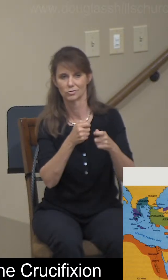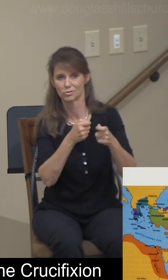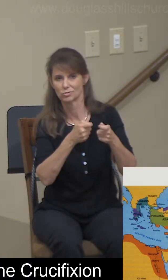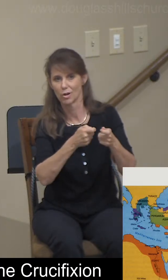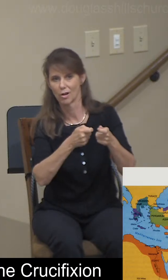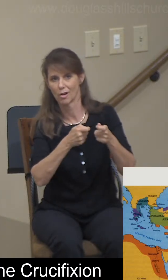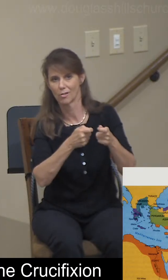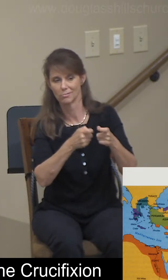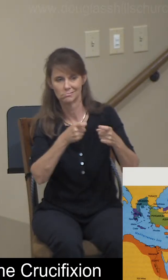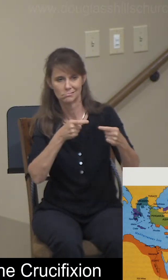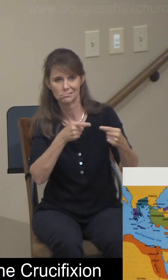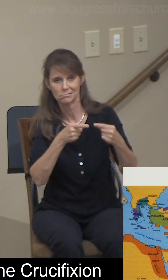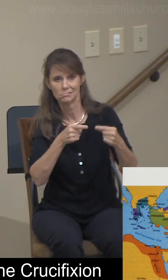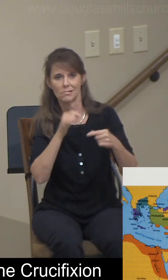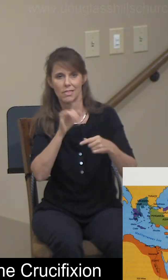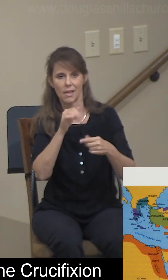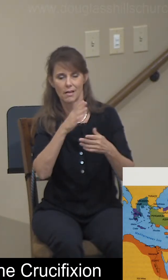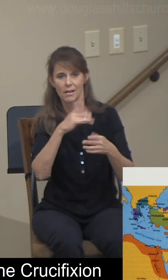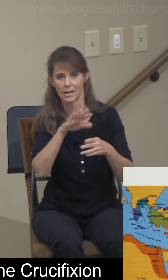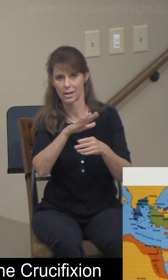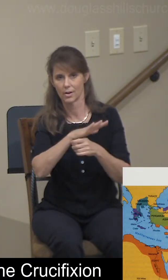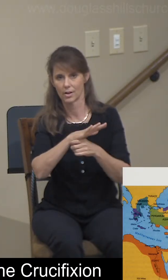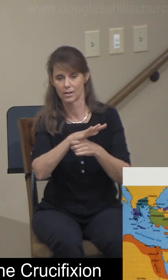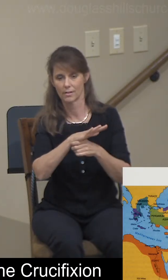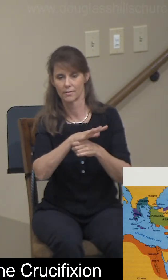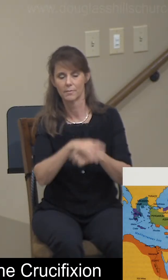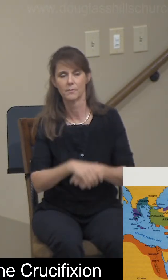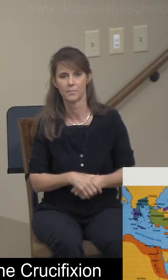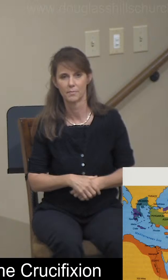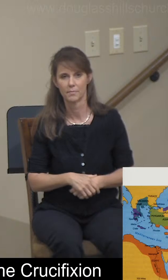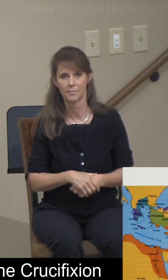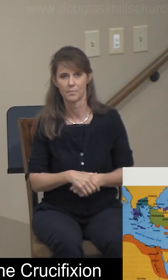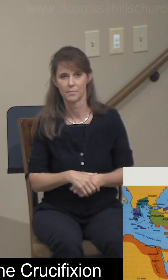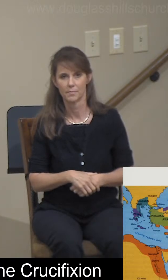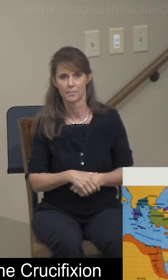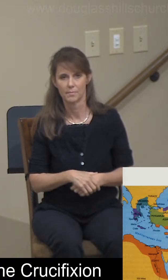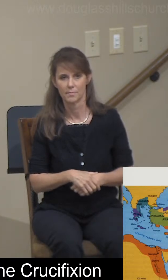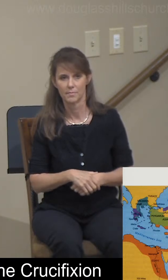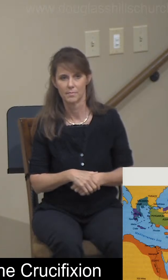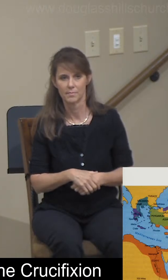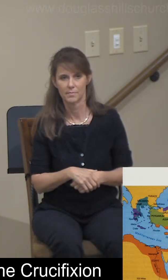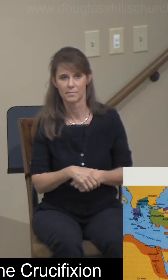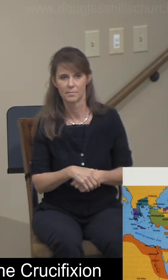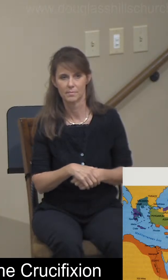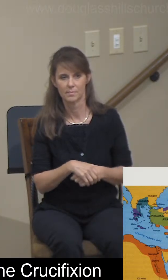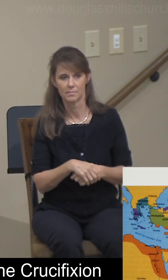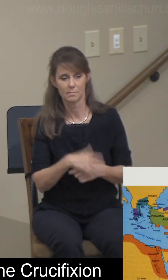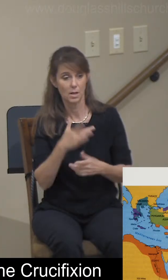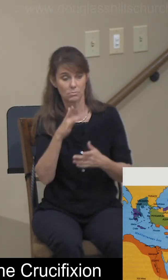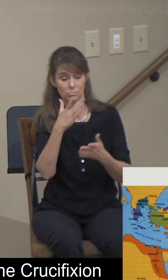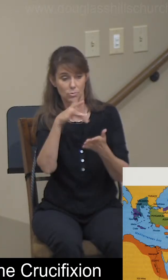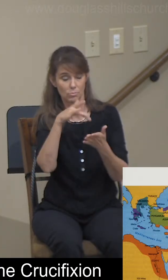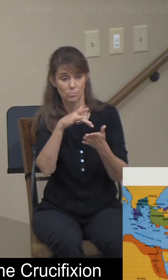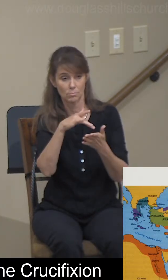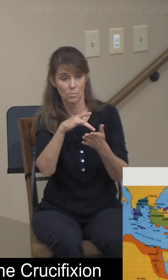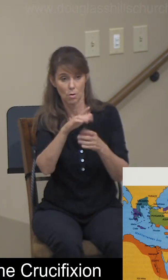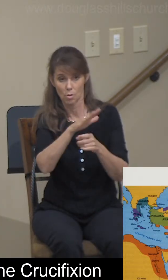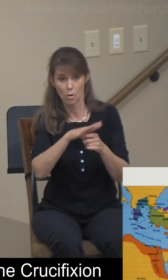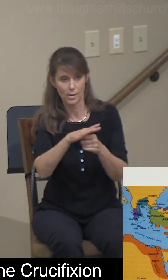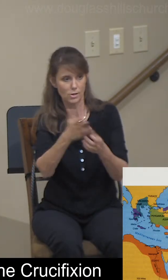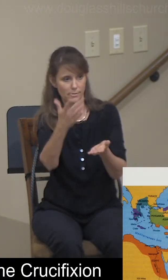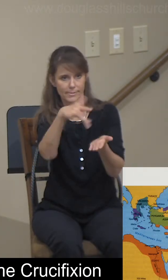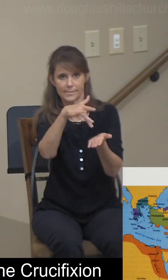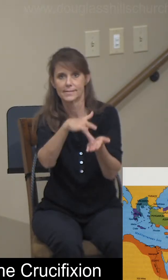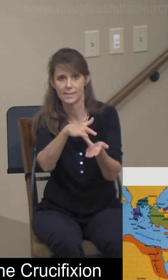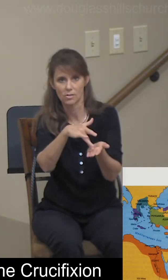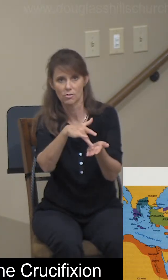fond of the region or even particularly fond of the ports, but just because of its location as a central